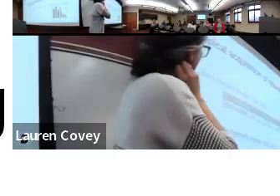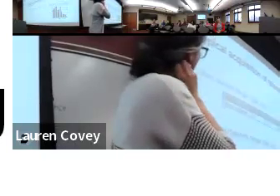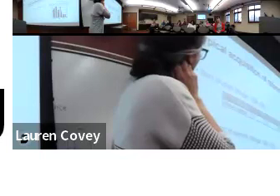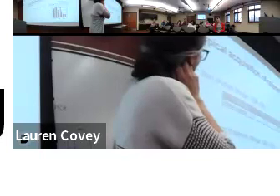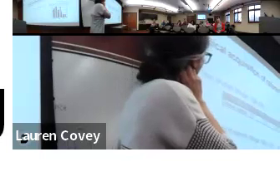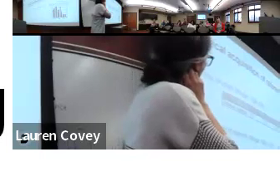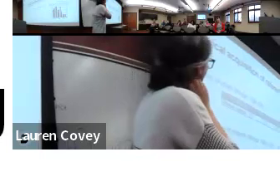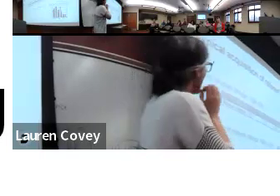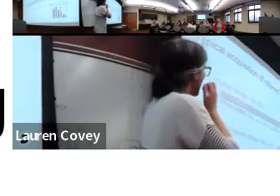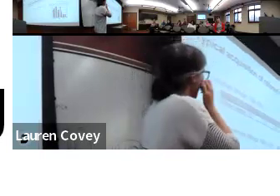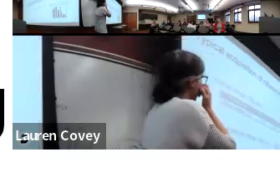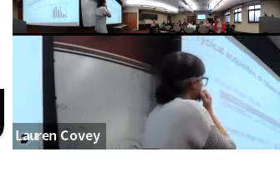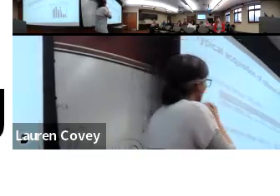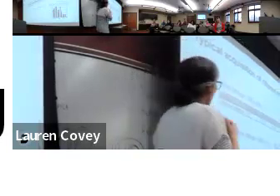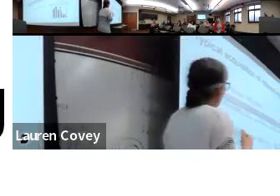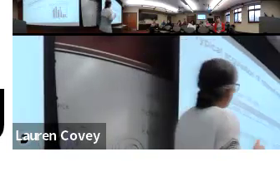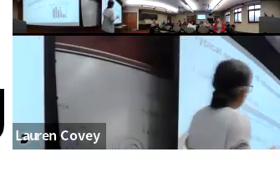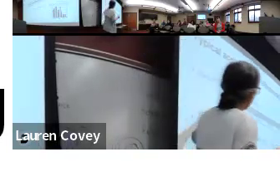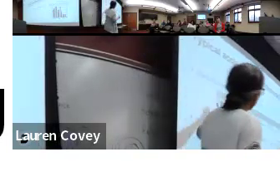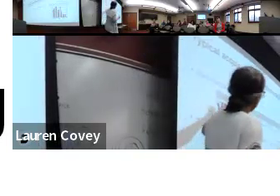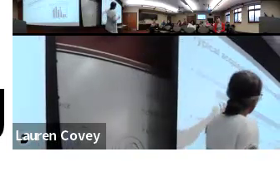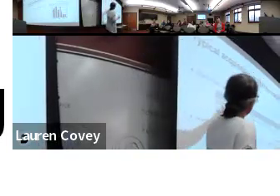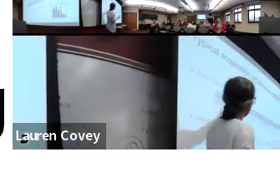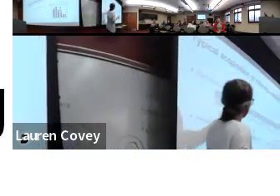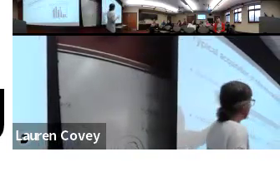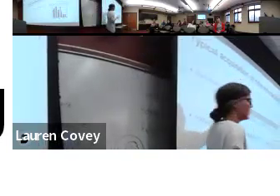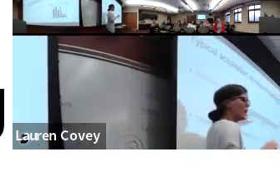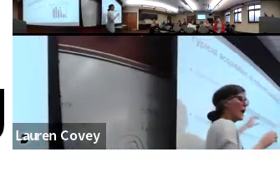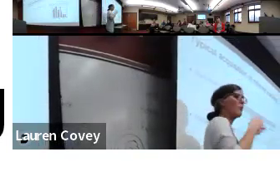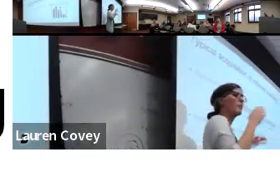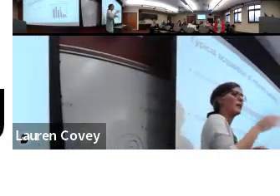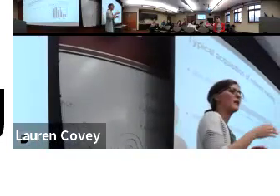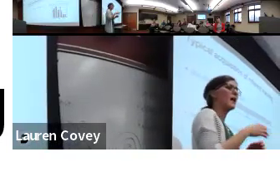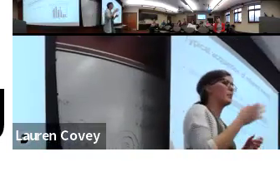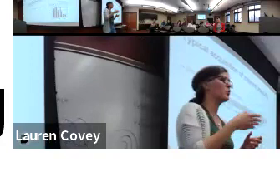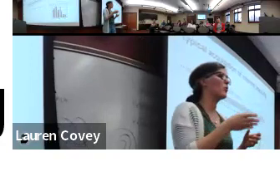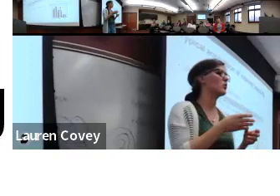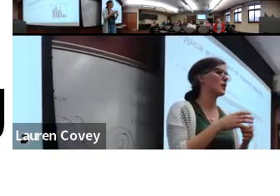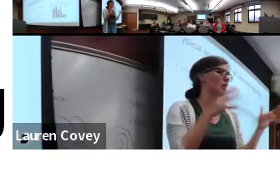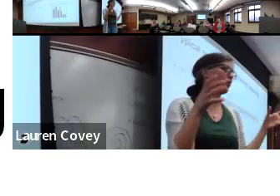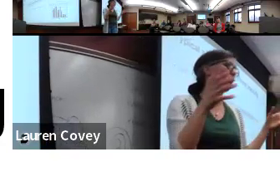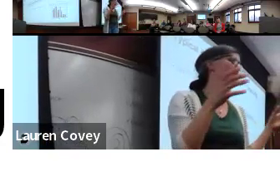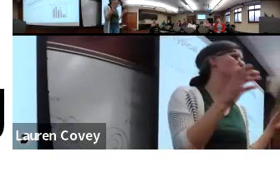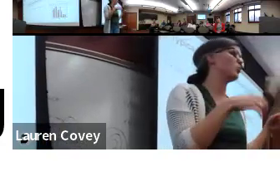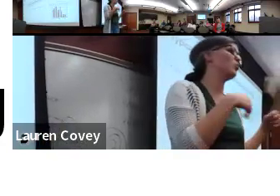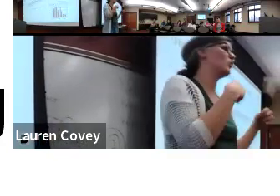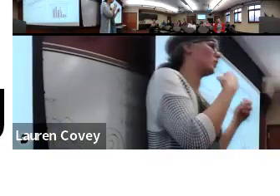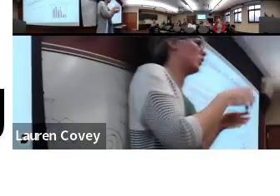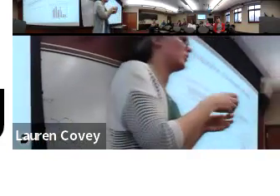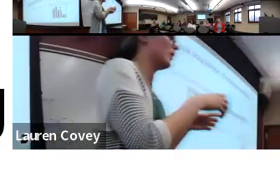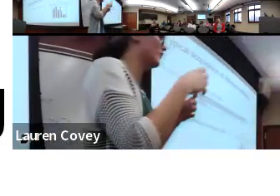Gary Morgan a long time ago now, he essentially measured how many episodes in a story